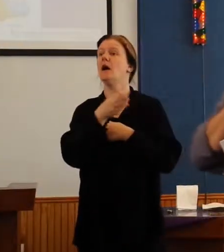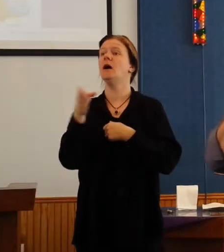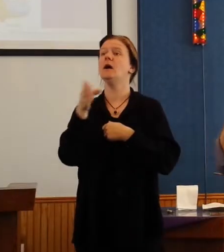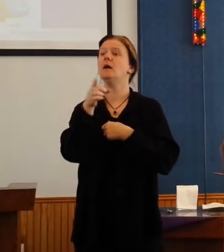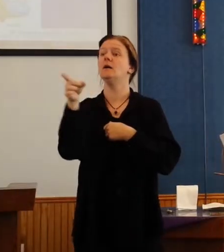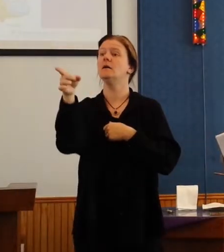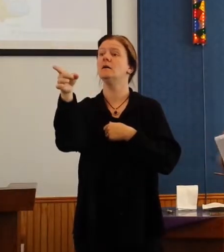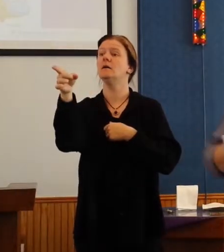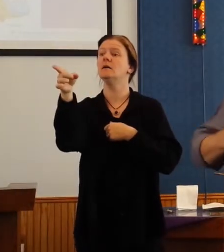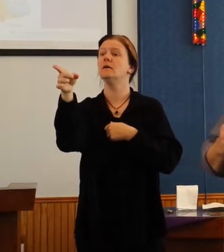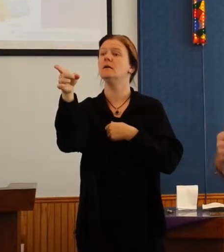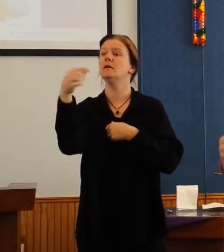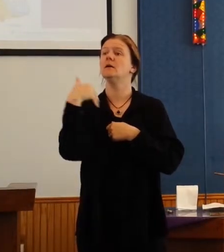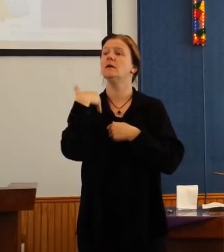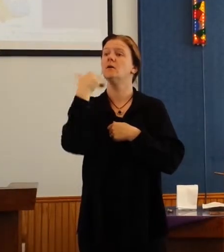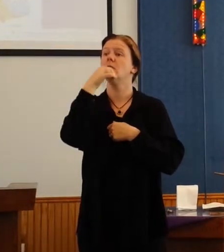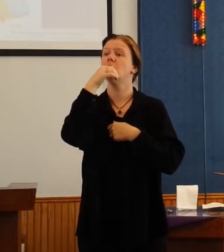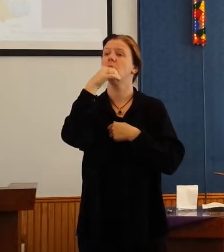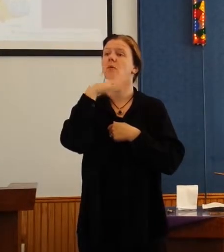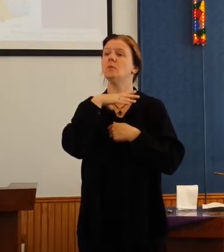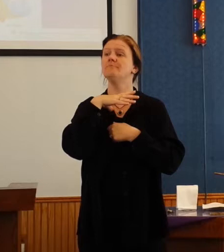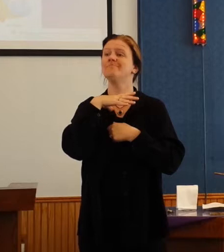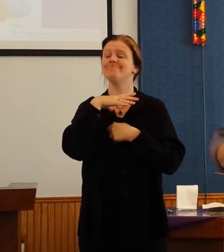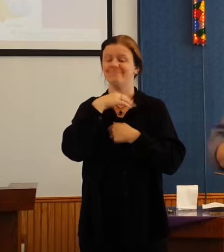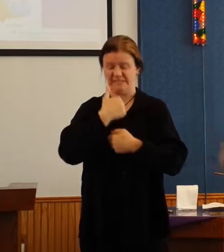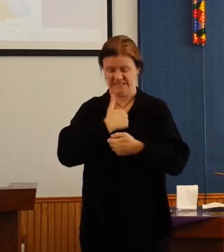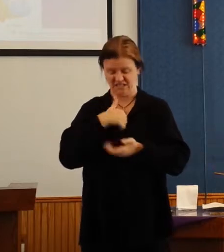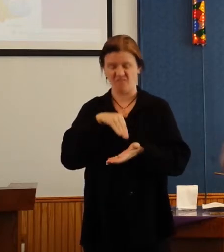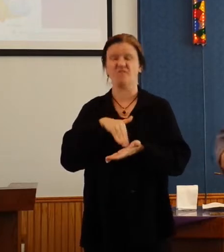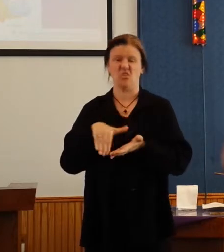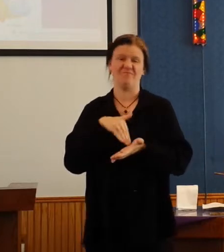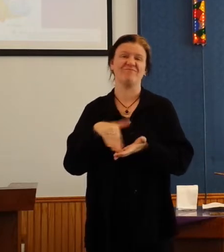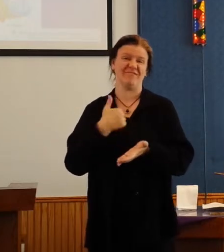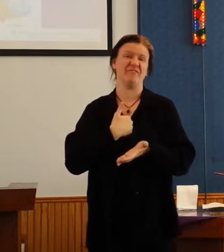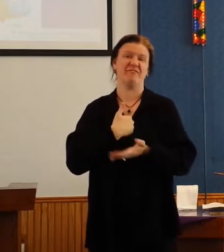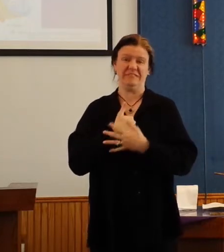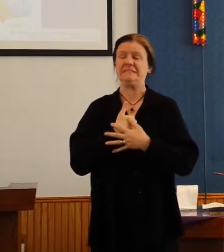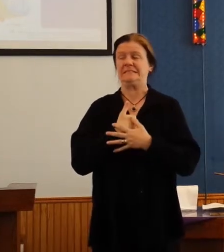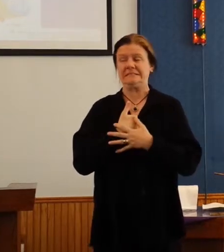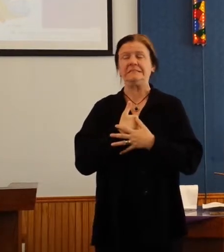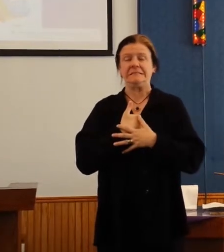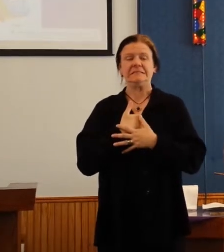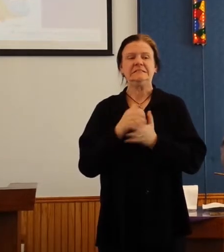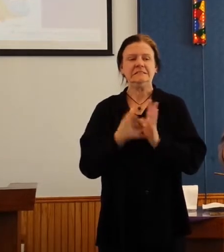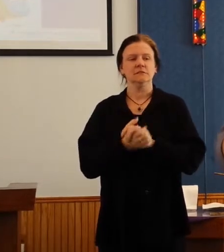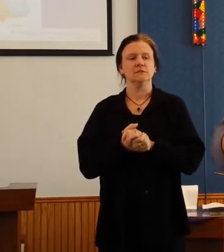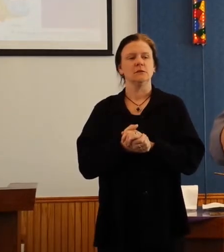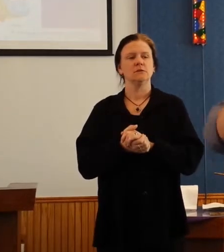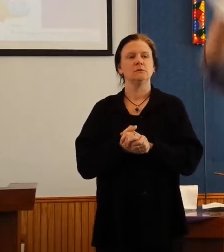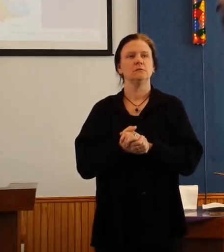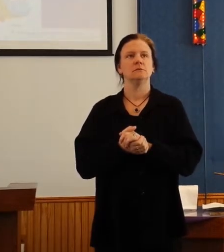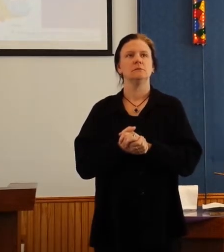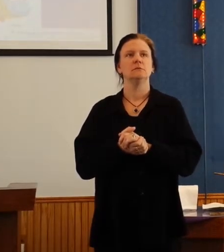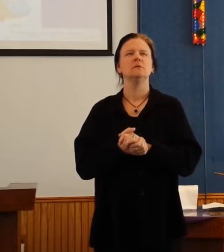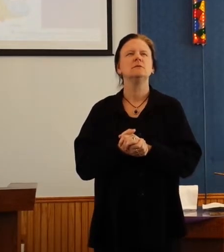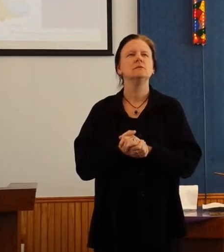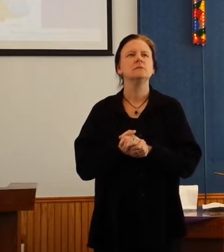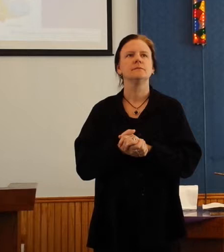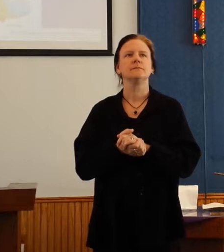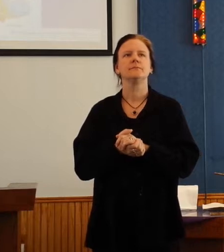over here. Forgiving yourself. Forgiving yourself. Yes. How about